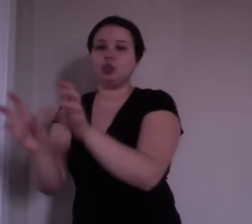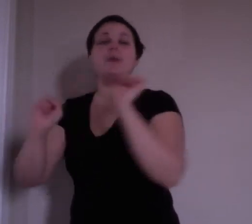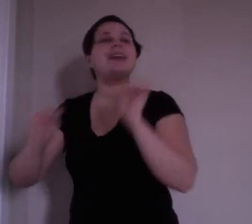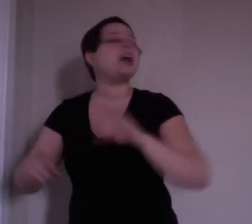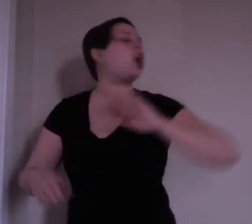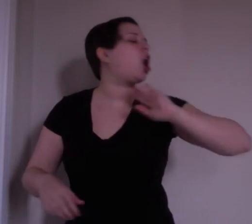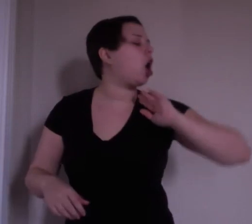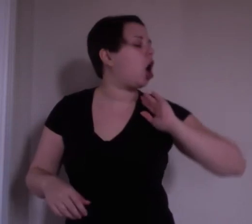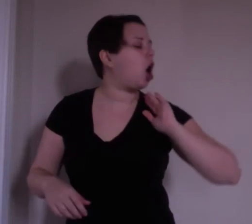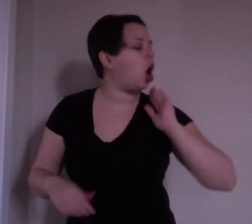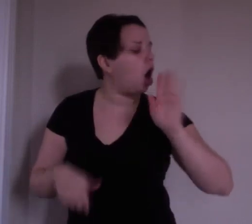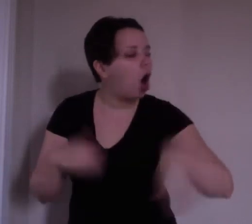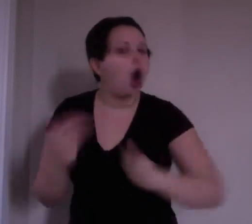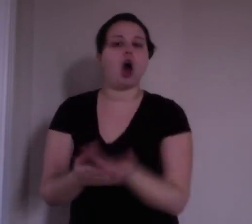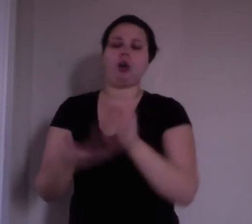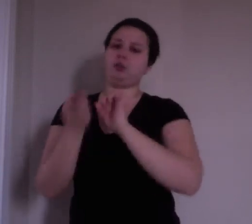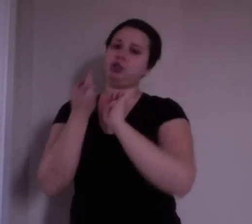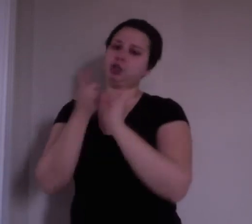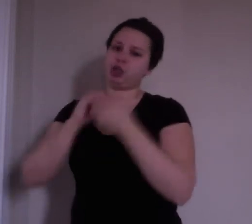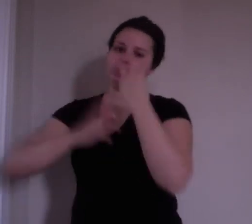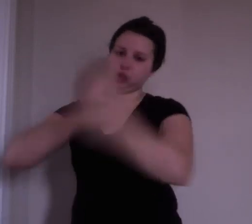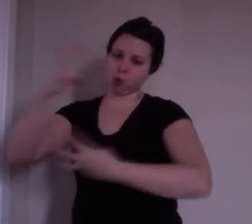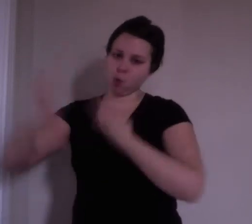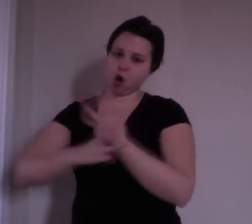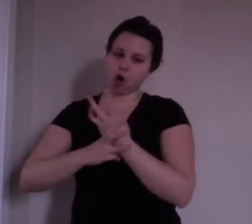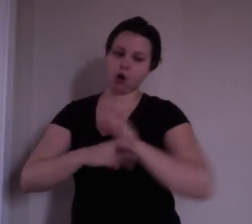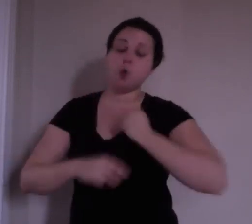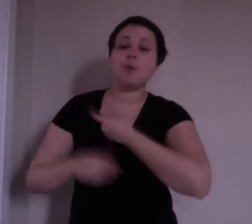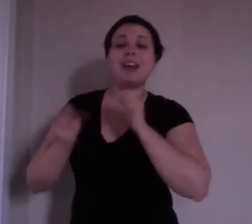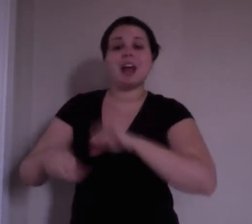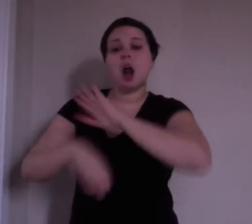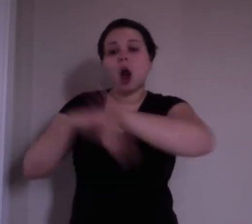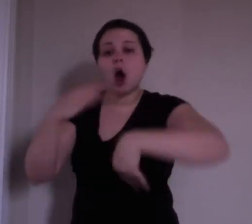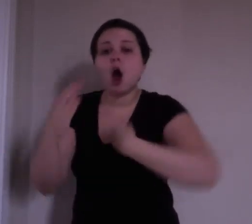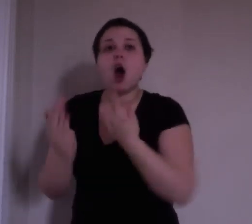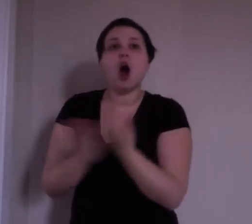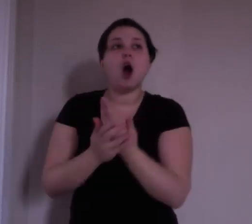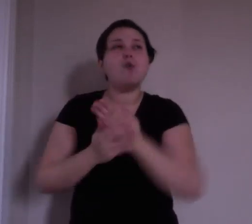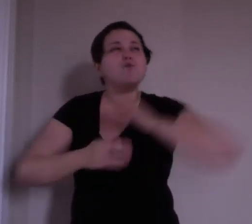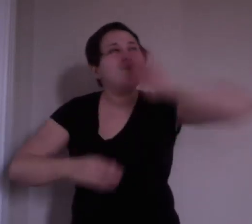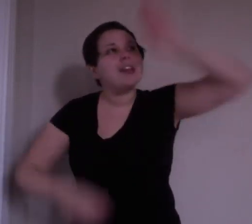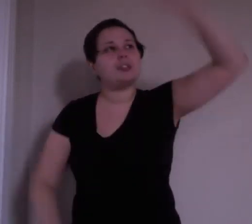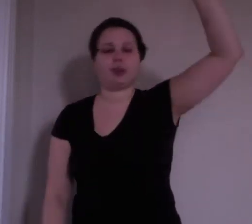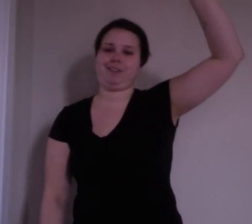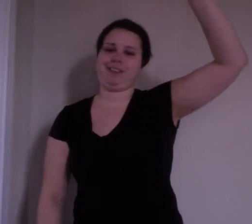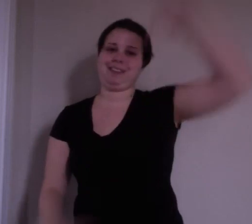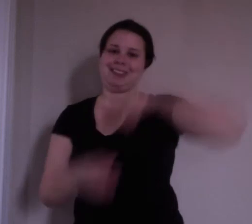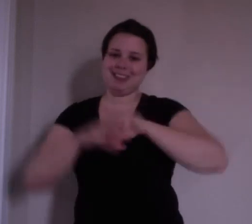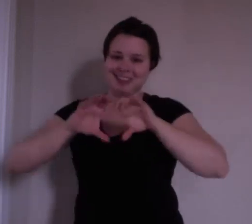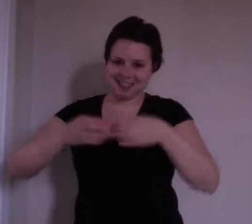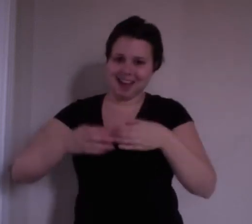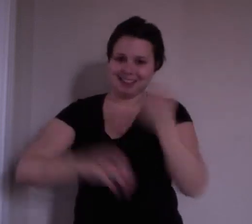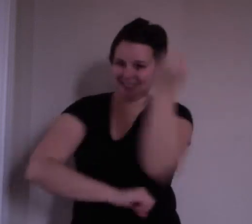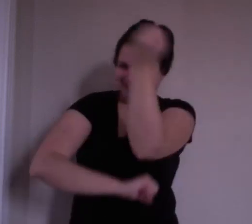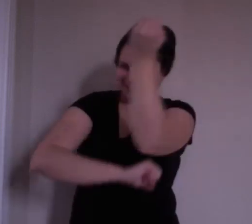change the world. We can all raise our hands. For me, I